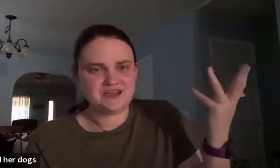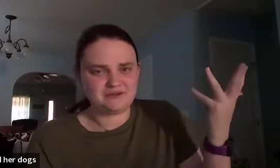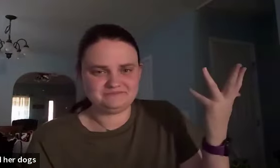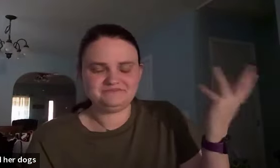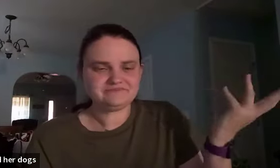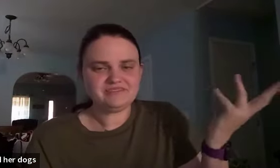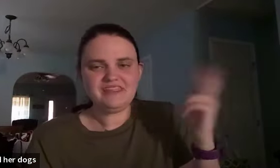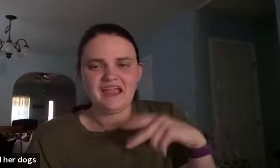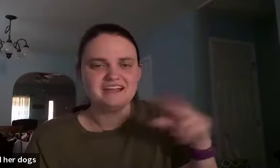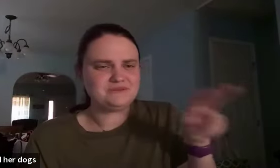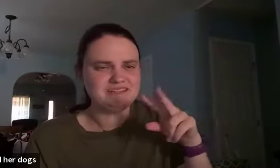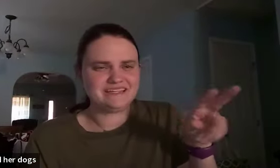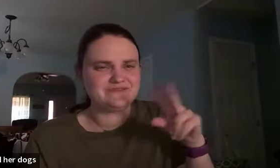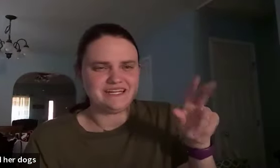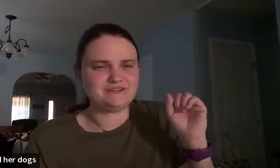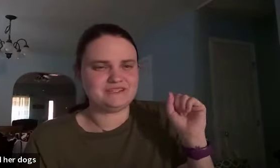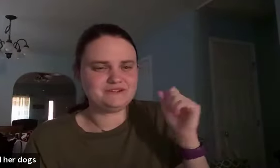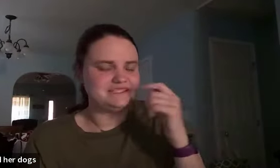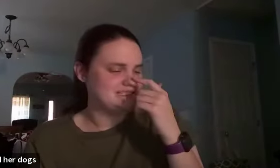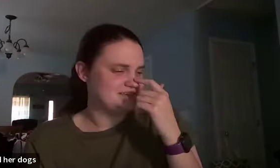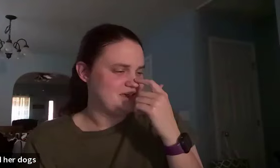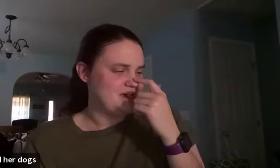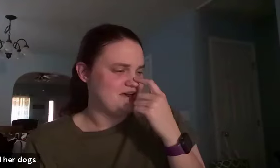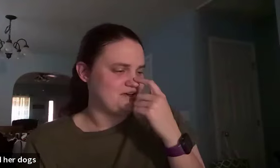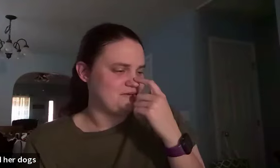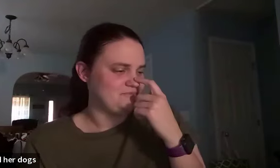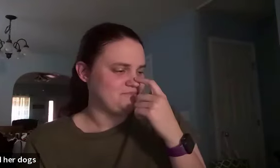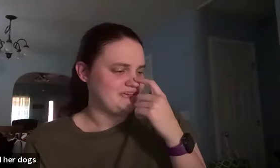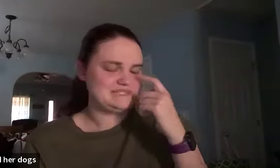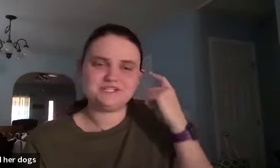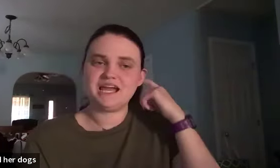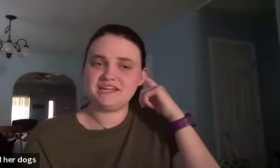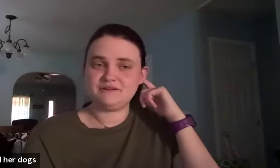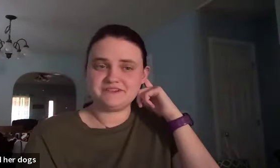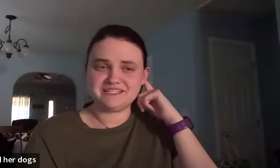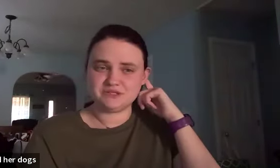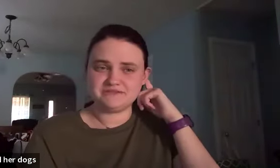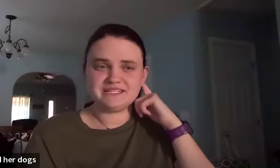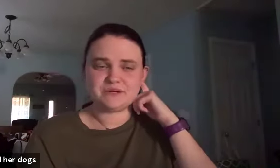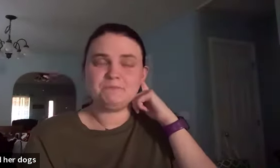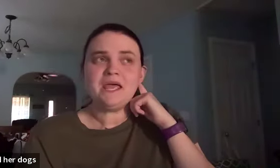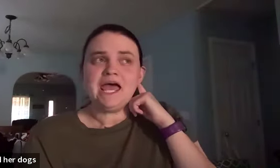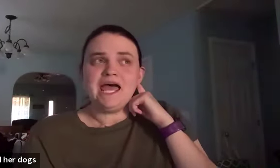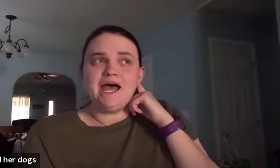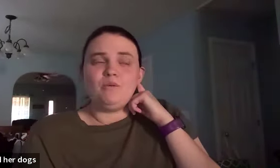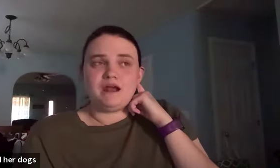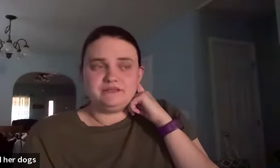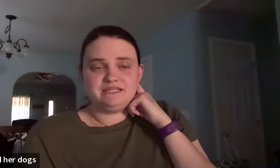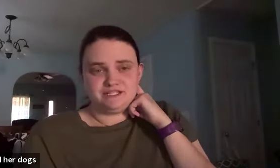So, I just always think it's funny, those differences. Especially, I do have a funny story for this one. when I was an